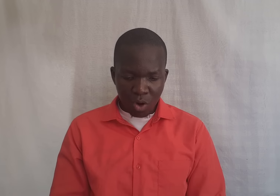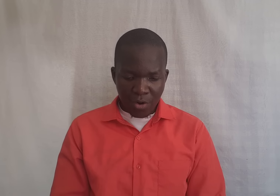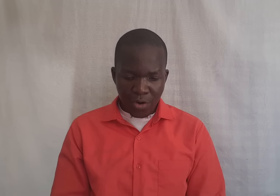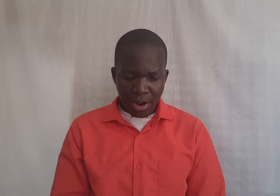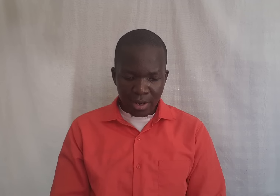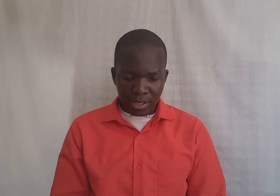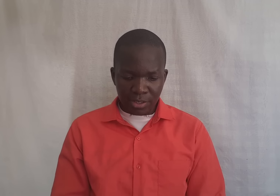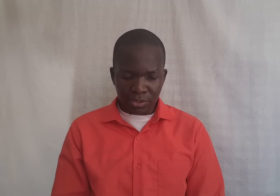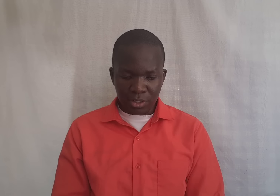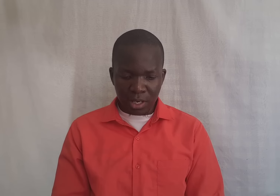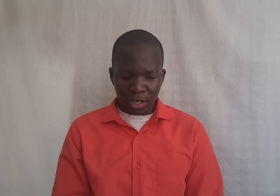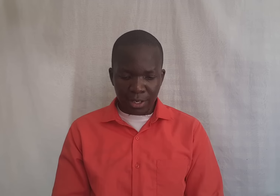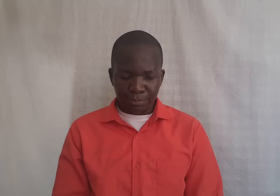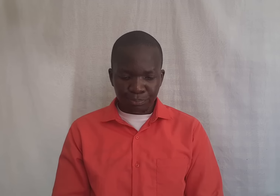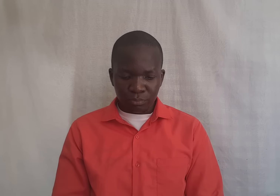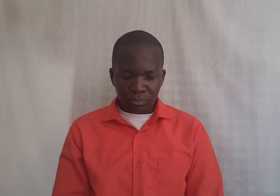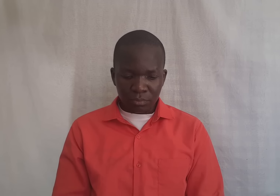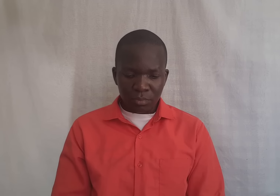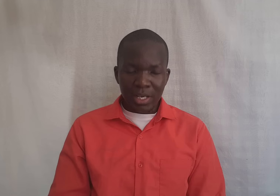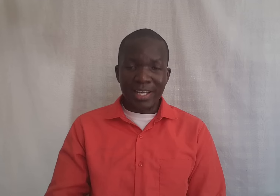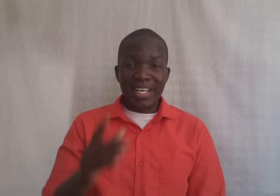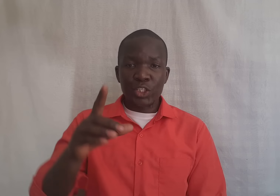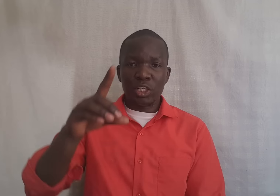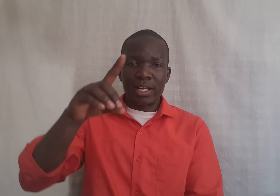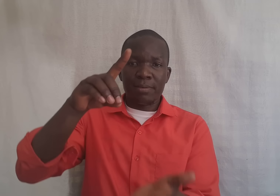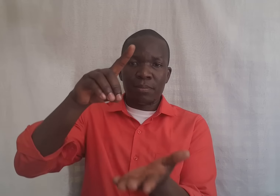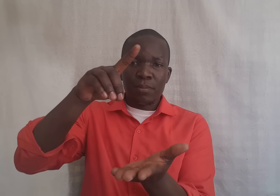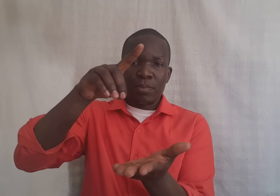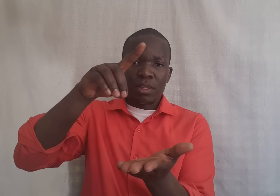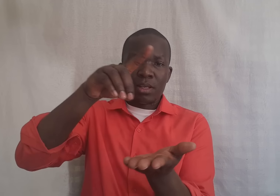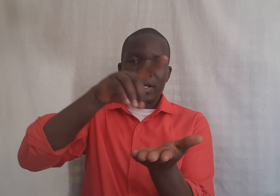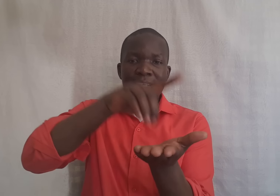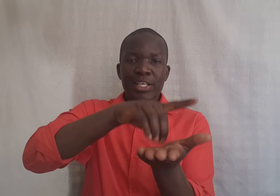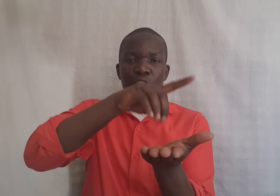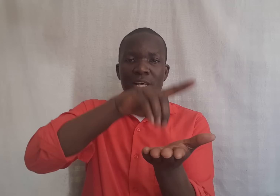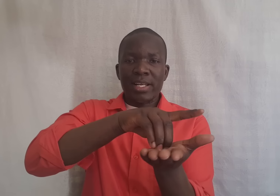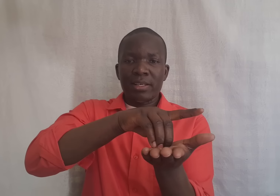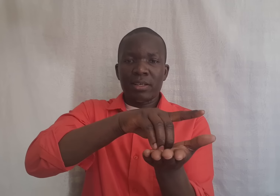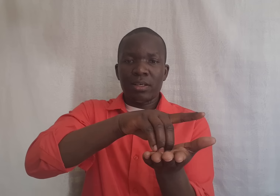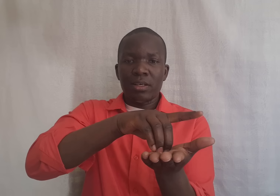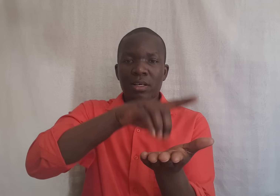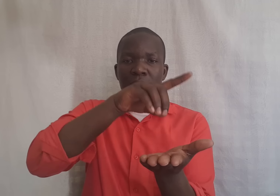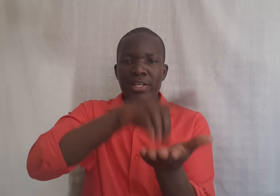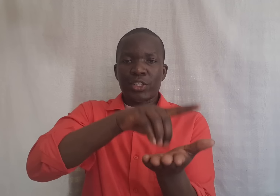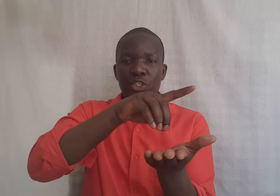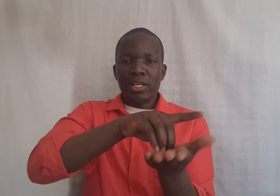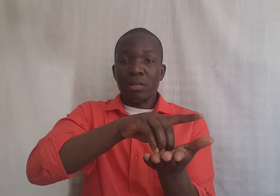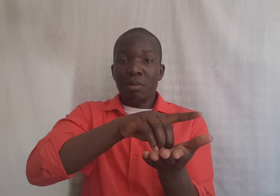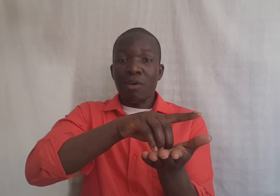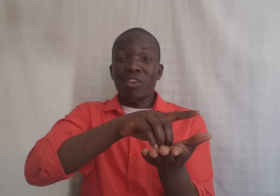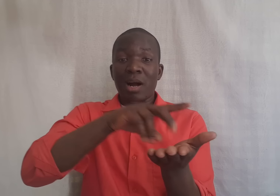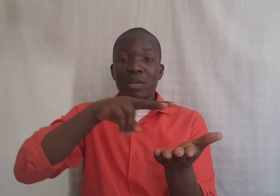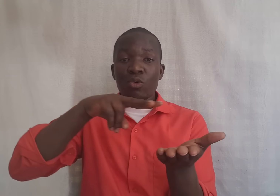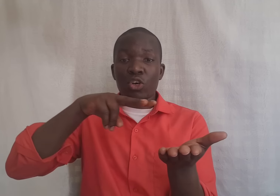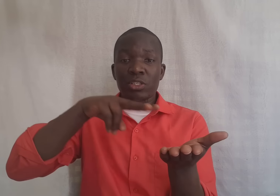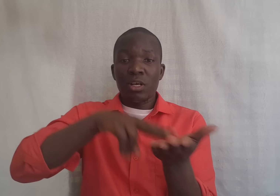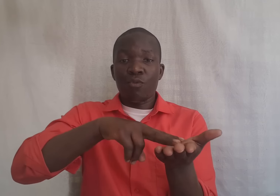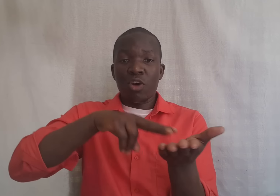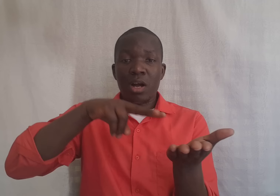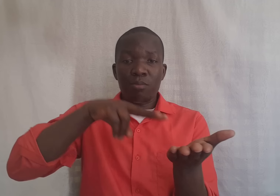word here is a dictionary. Dictionary. Dictionary. Remember, vocabulary was vocabulary